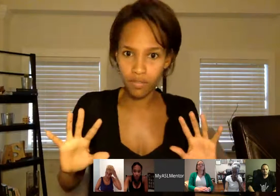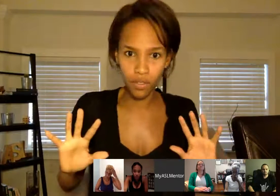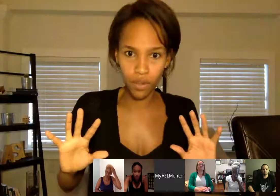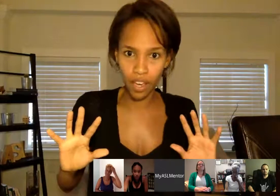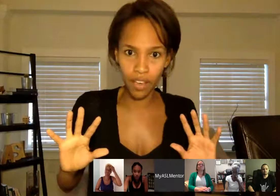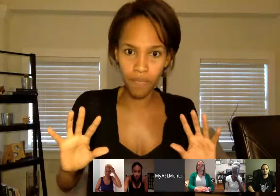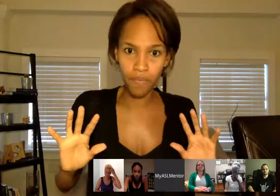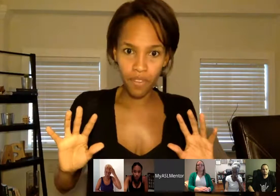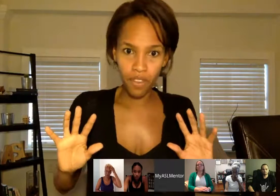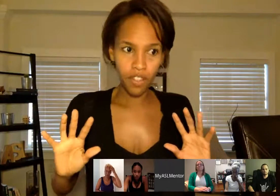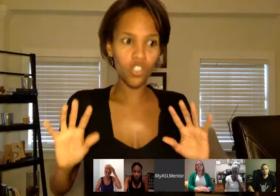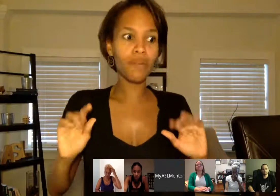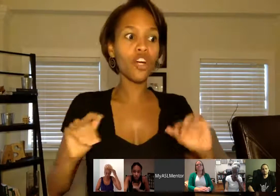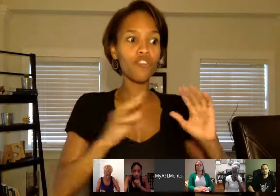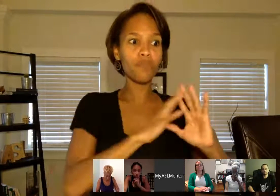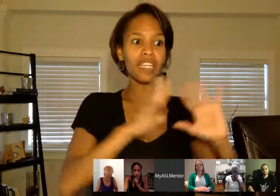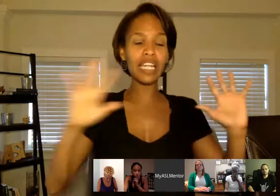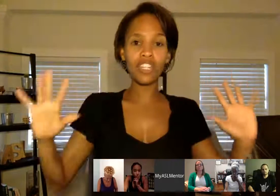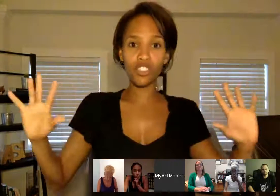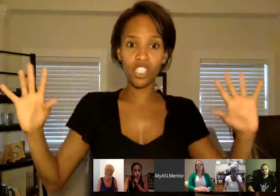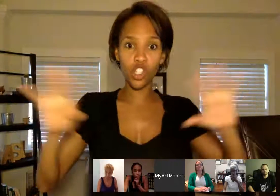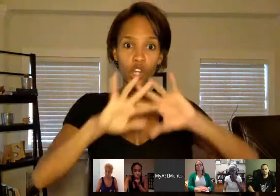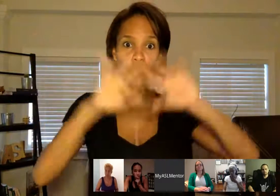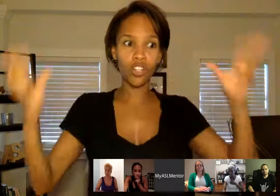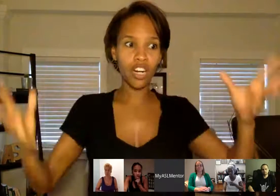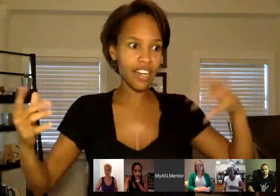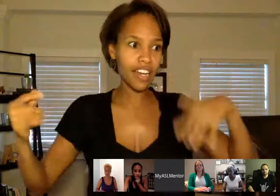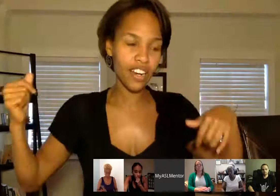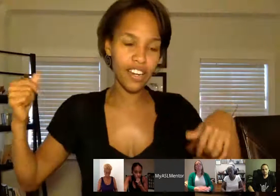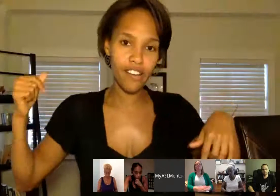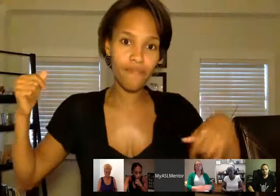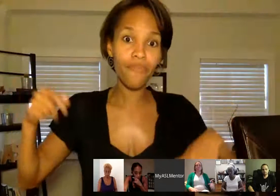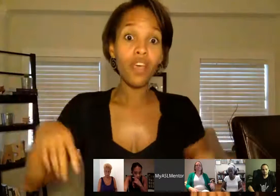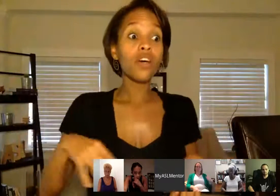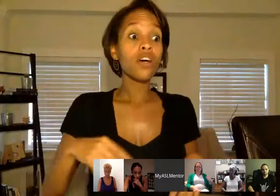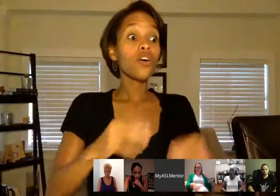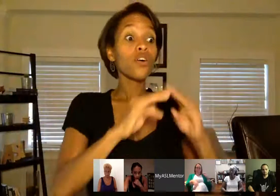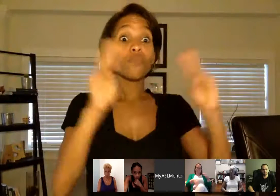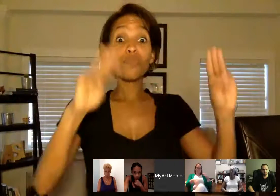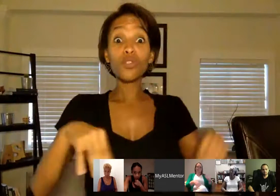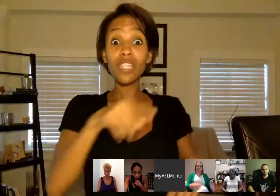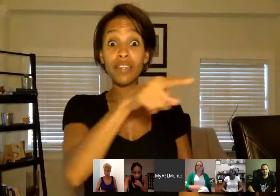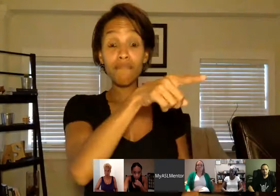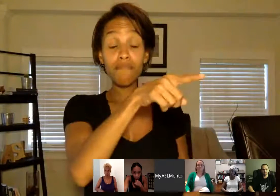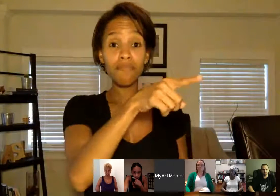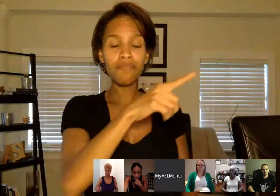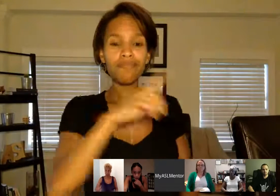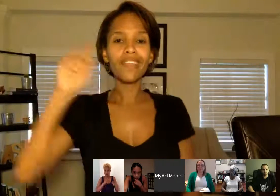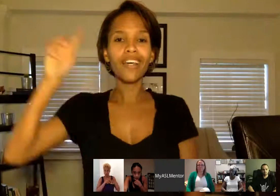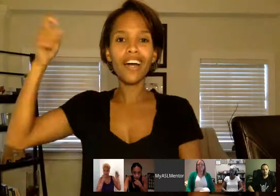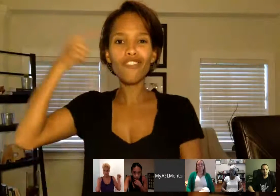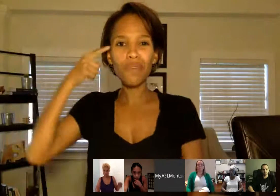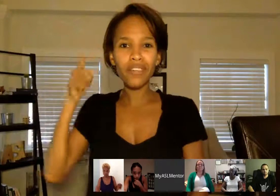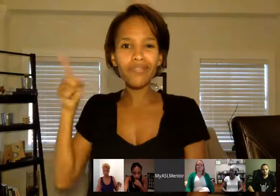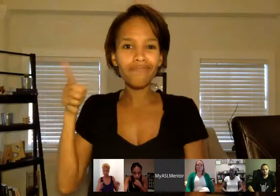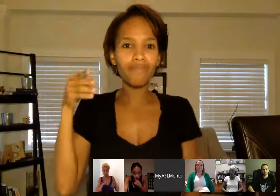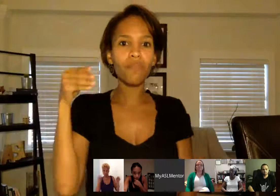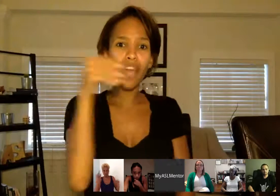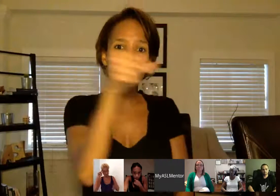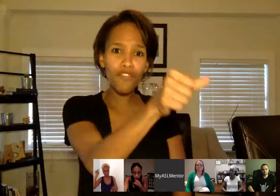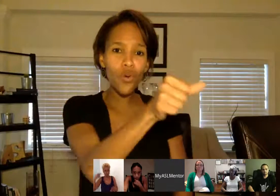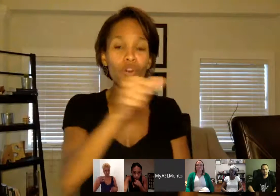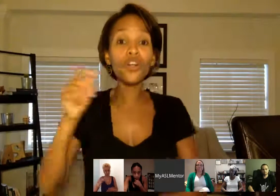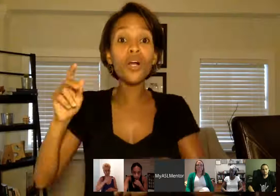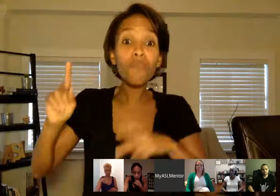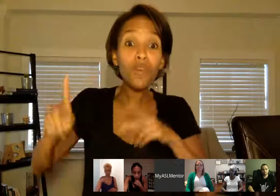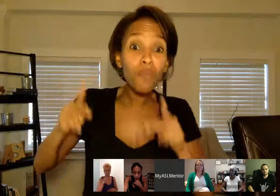want. Okay, so let me go from the beginning just to show you where we're at right now. Museum, government,